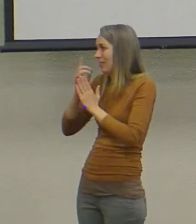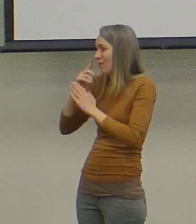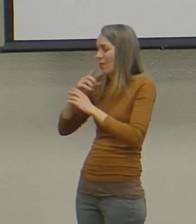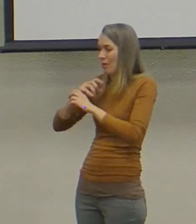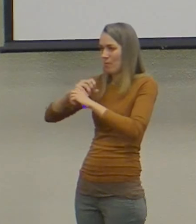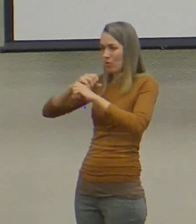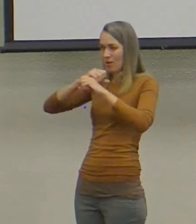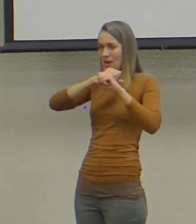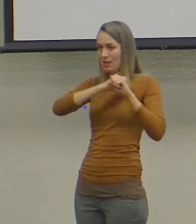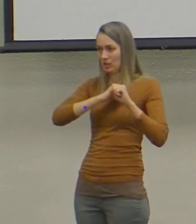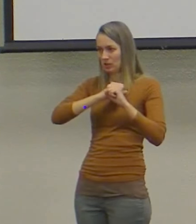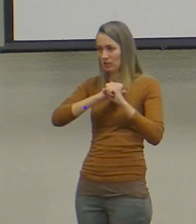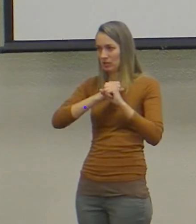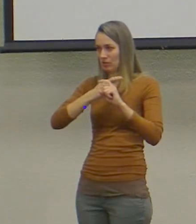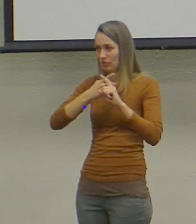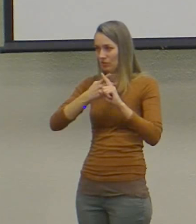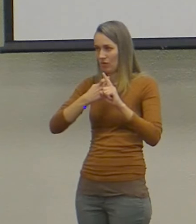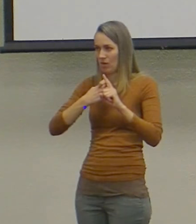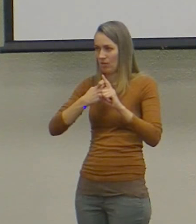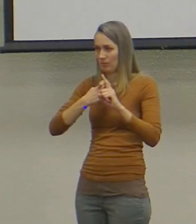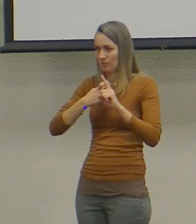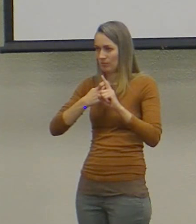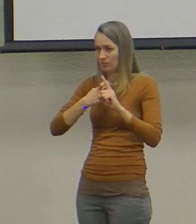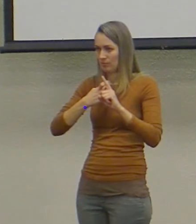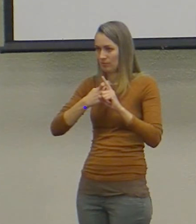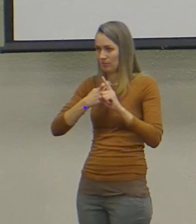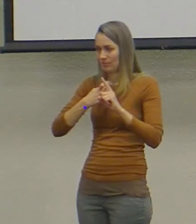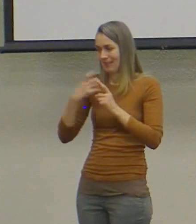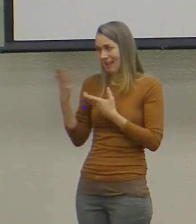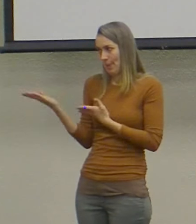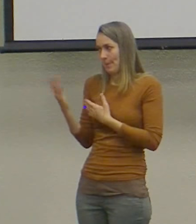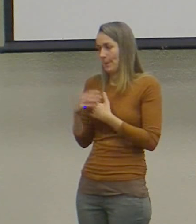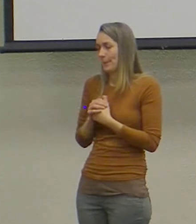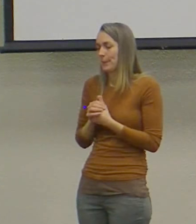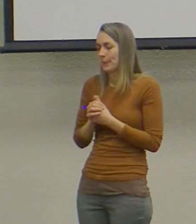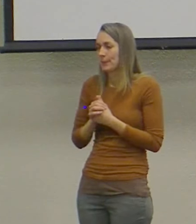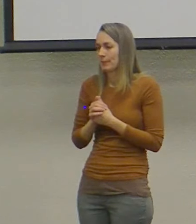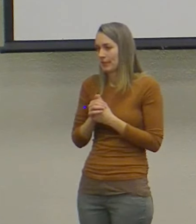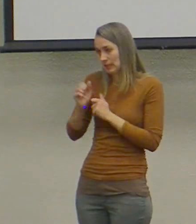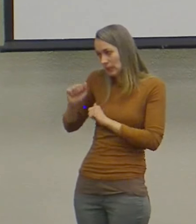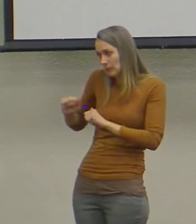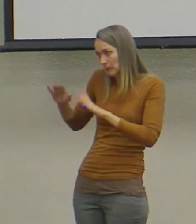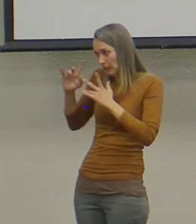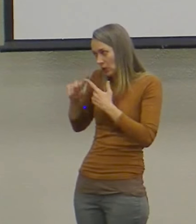protection from the one to whom she's placing herself in submission to.